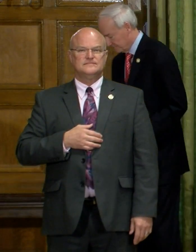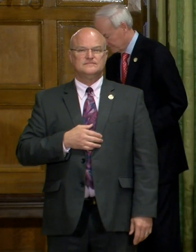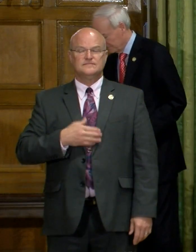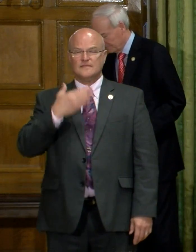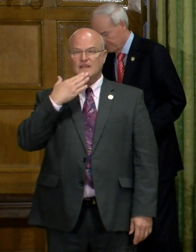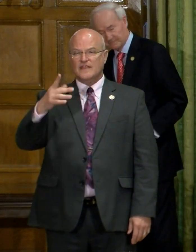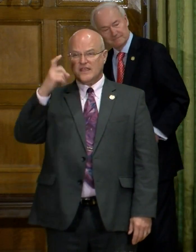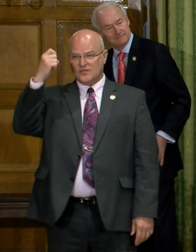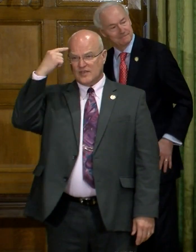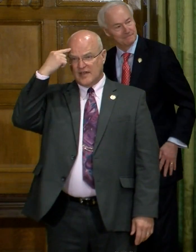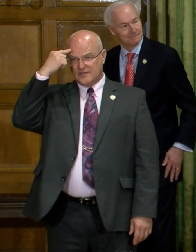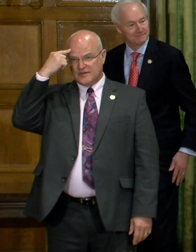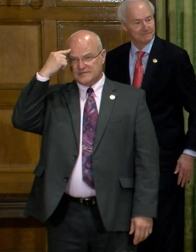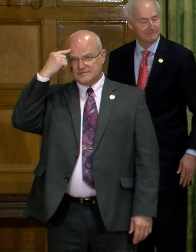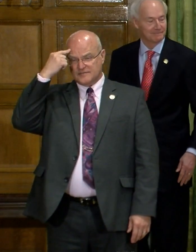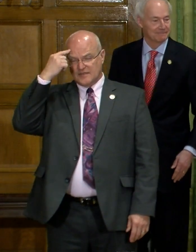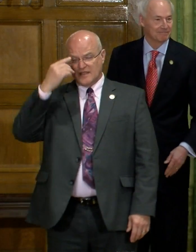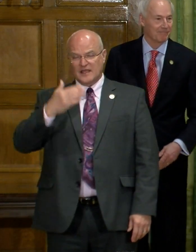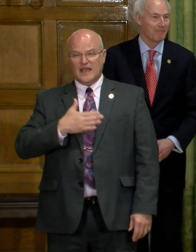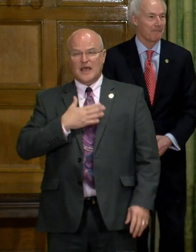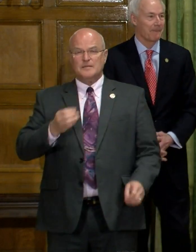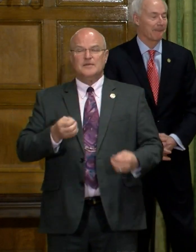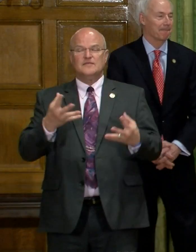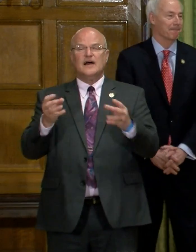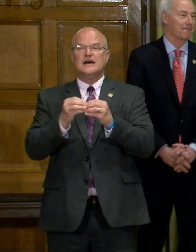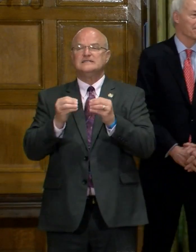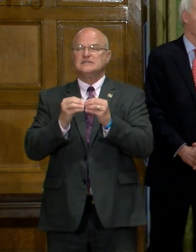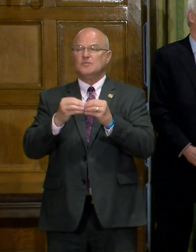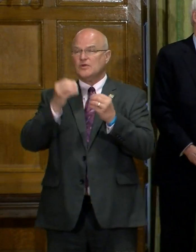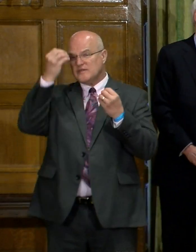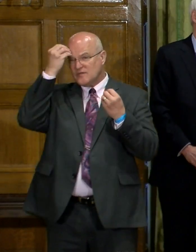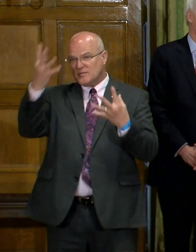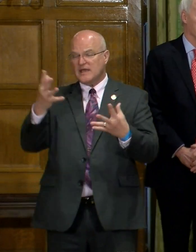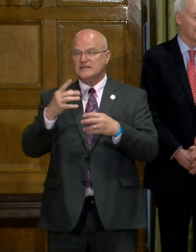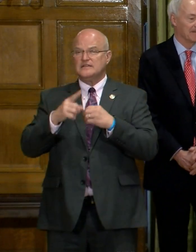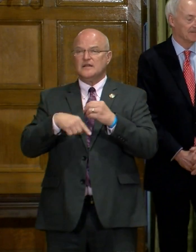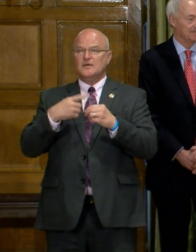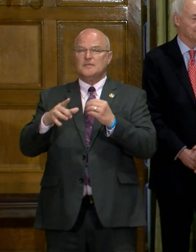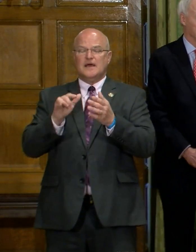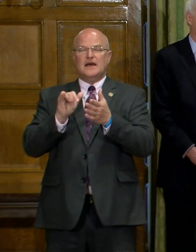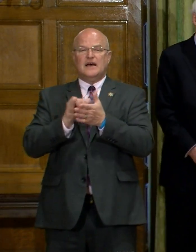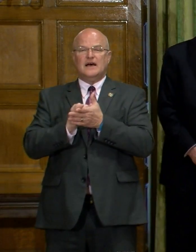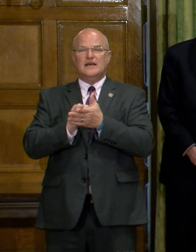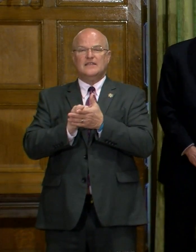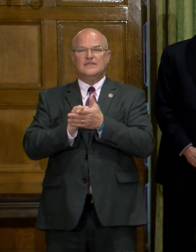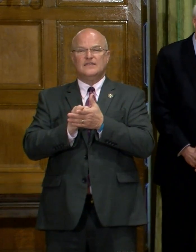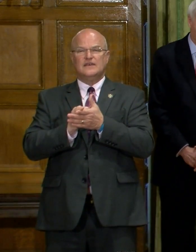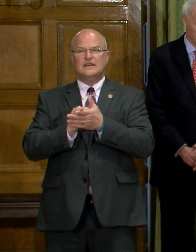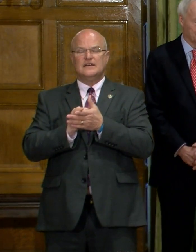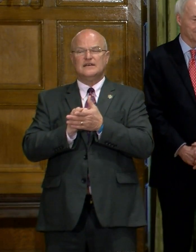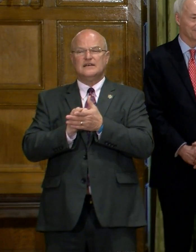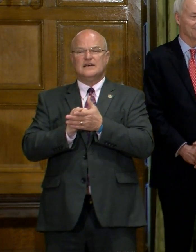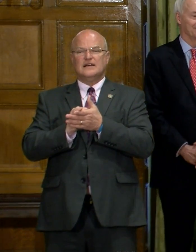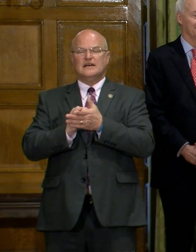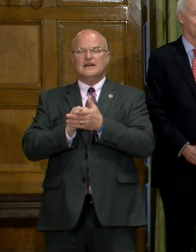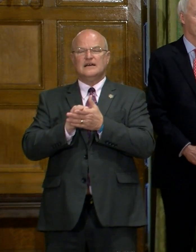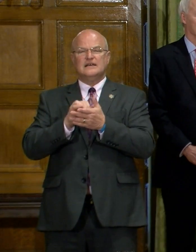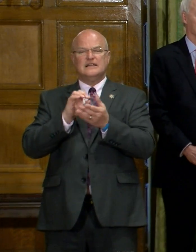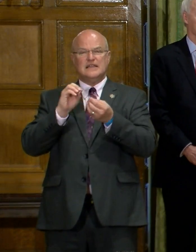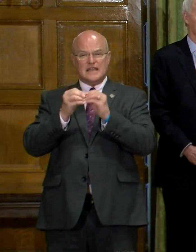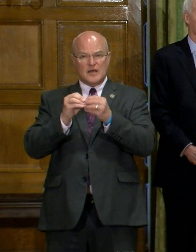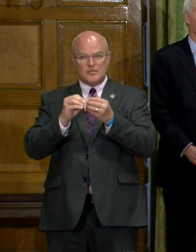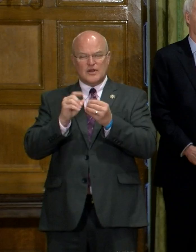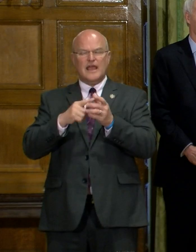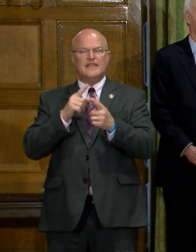Thank you, Governor. Be happy to provide some more information on the counts and then also address specifically